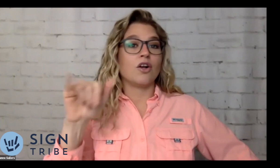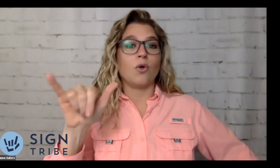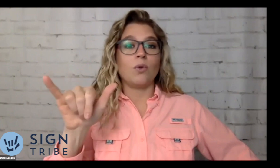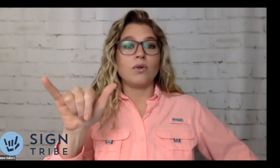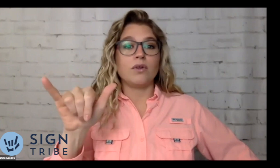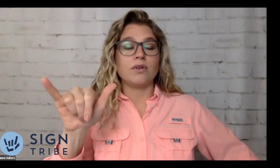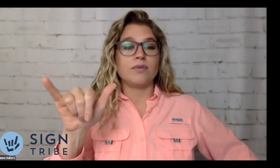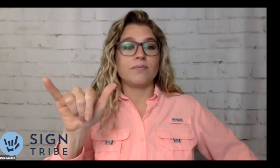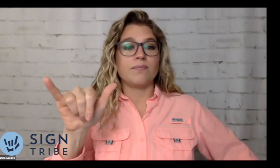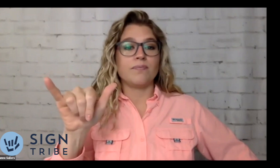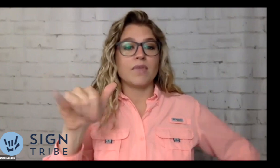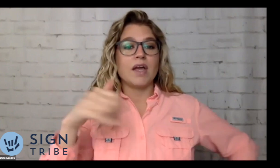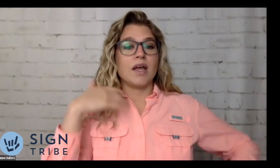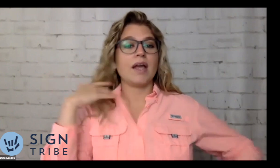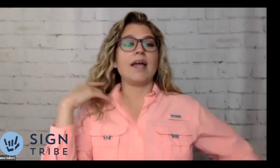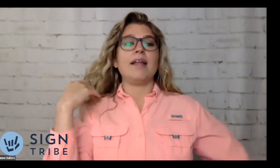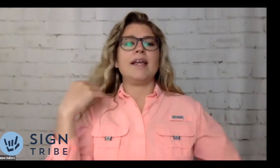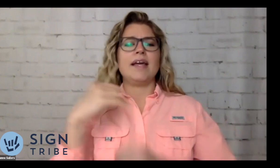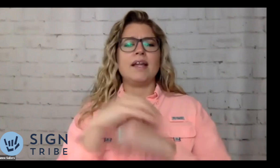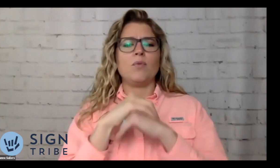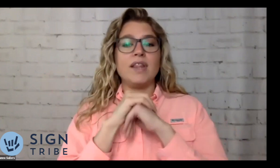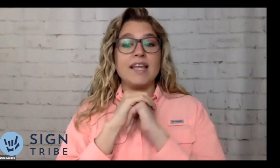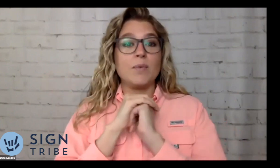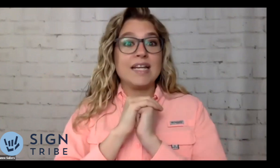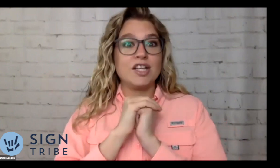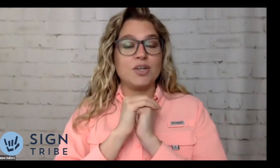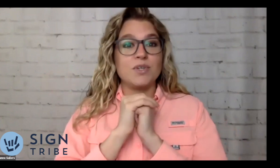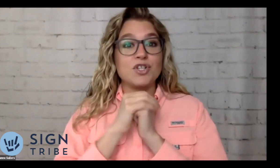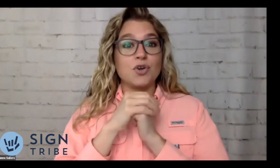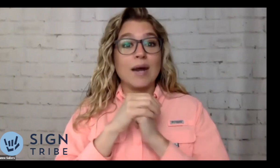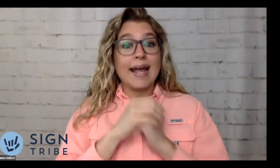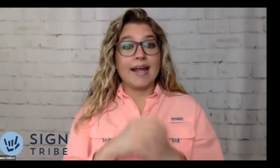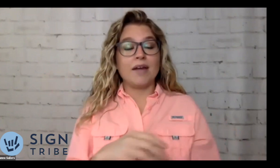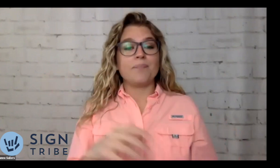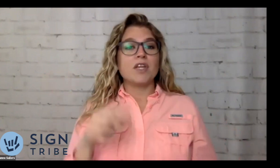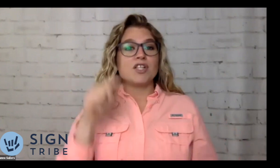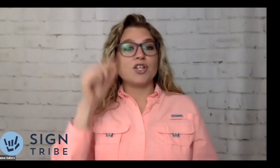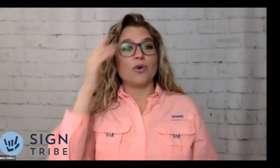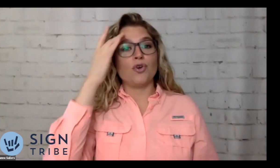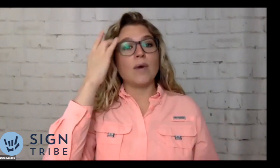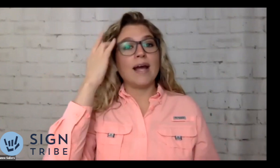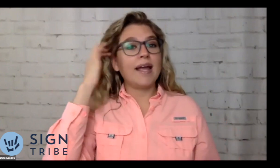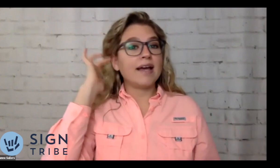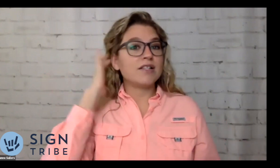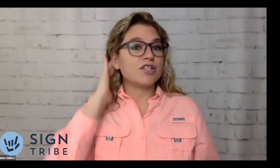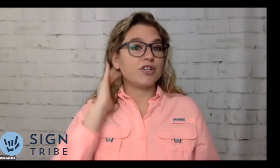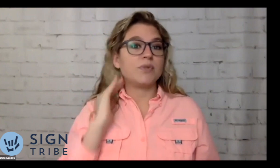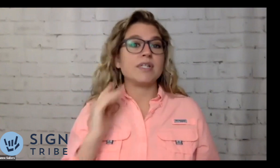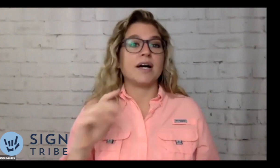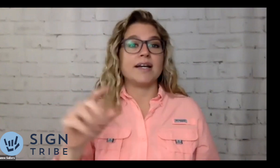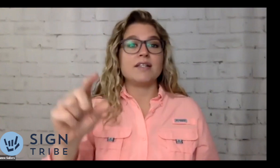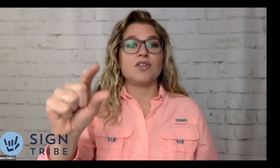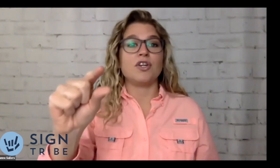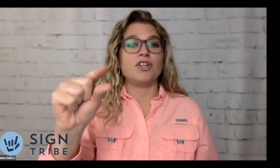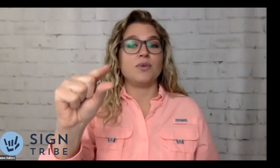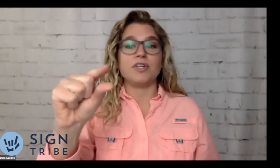Gold. And then one thing we didn't do was gray. So gray has two signs. You can do a